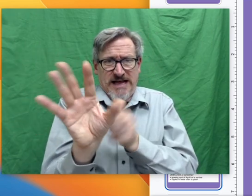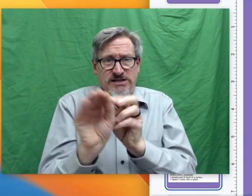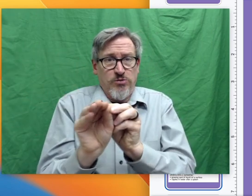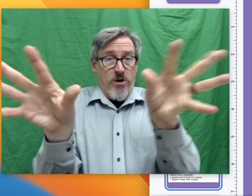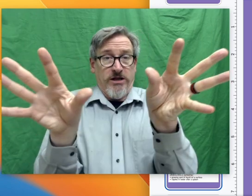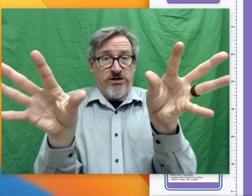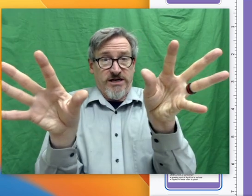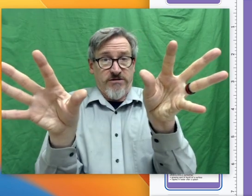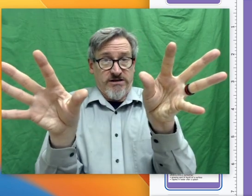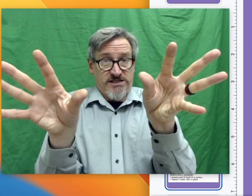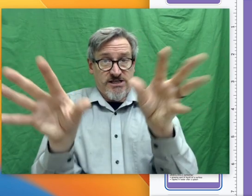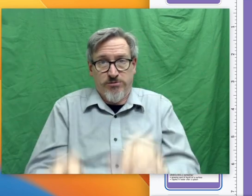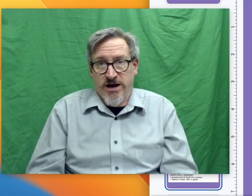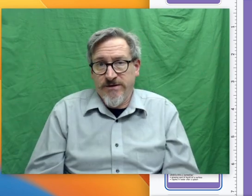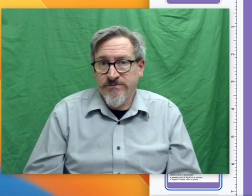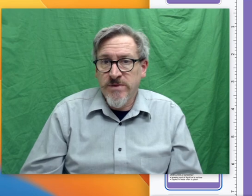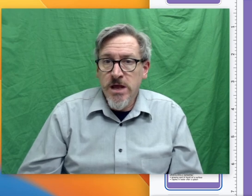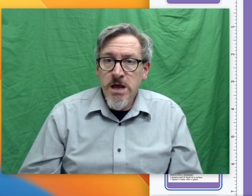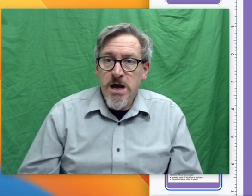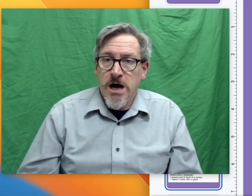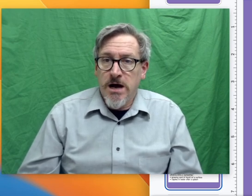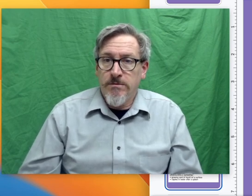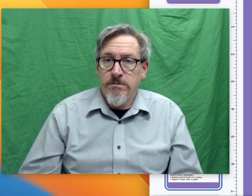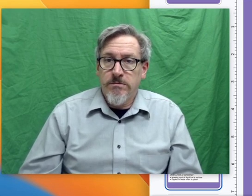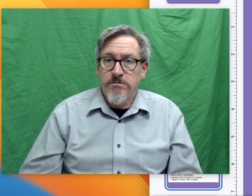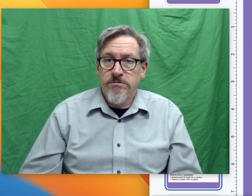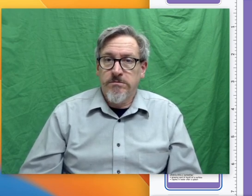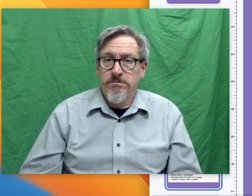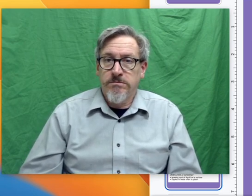that's what it looks like, right? That's the spray.